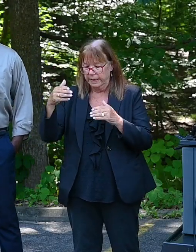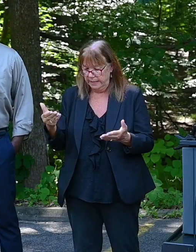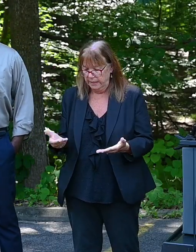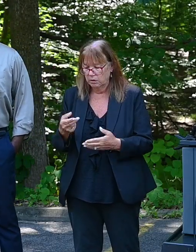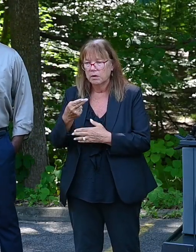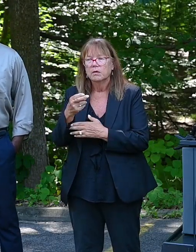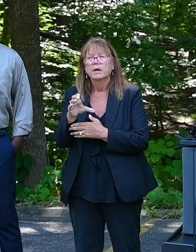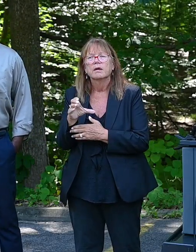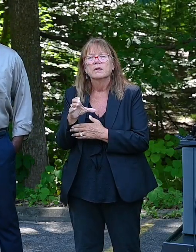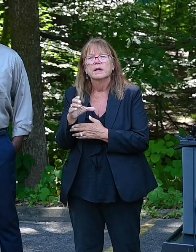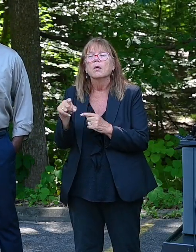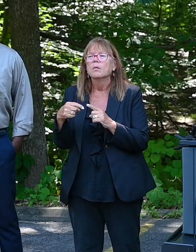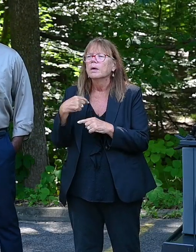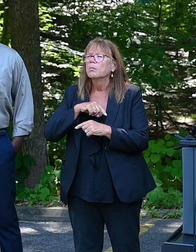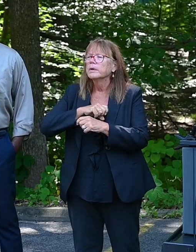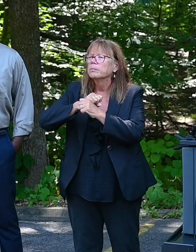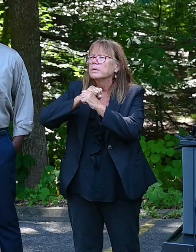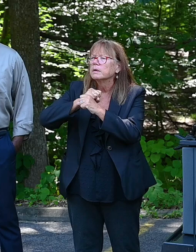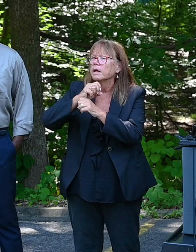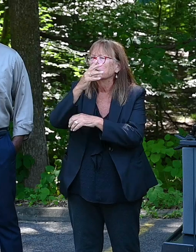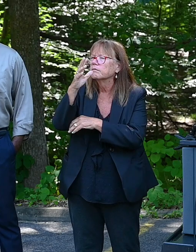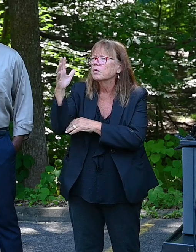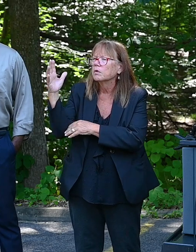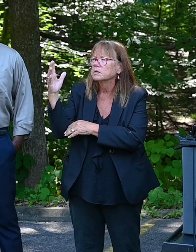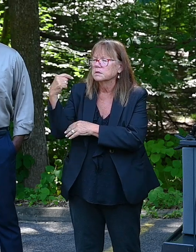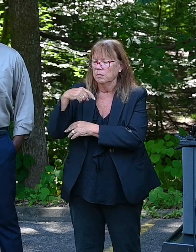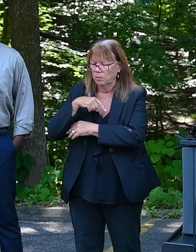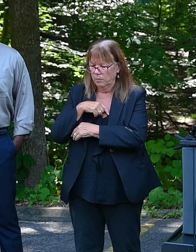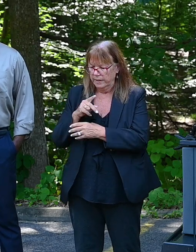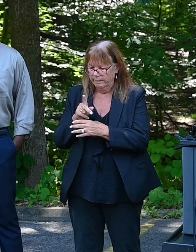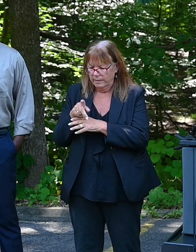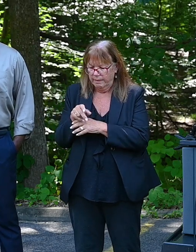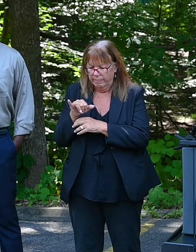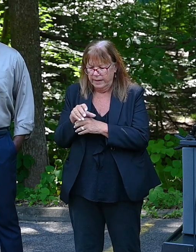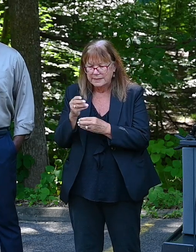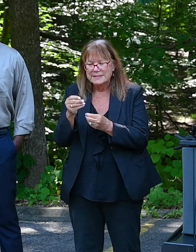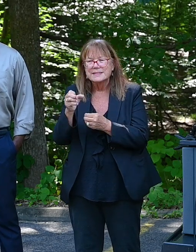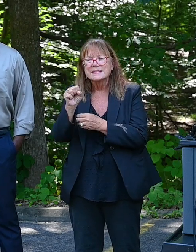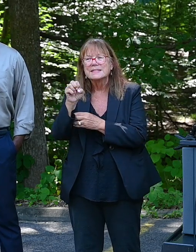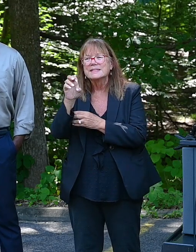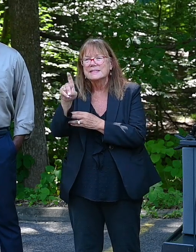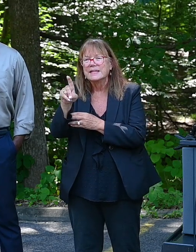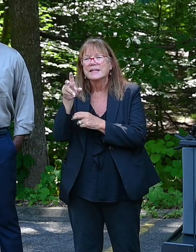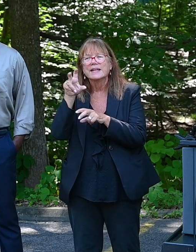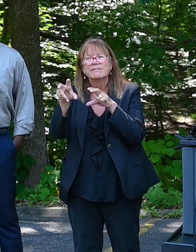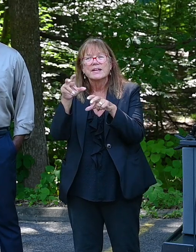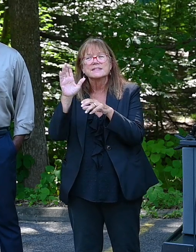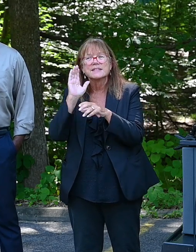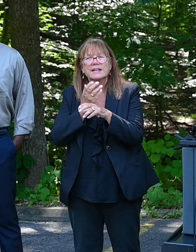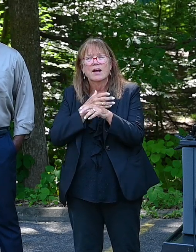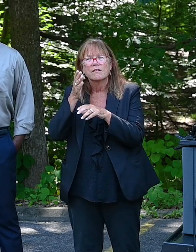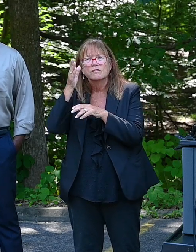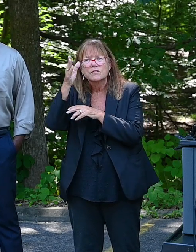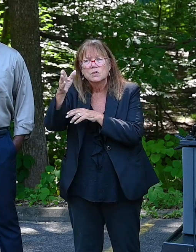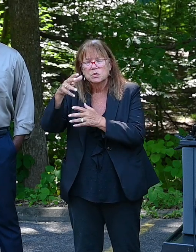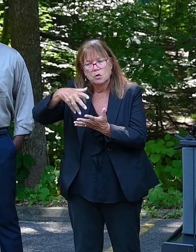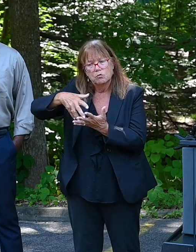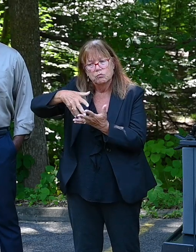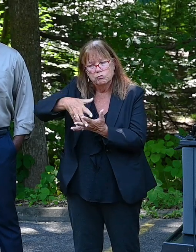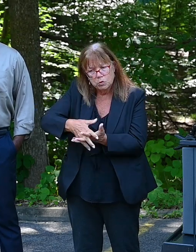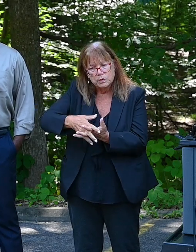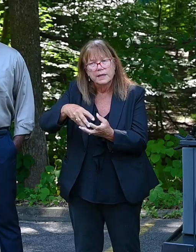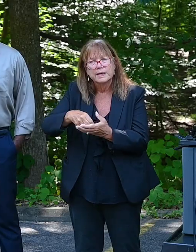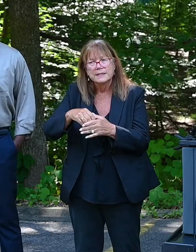Howard County, when we protect forests, we're planting those same seeds, investing in a future that's rooted in stability,